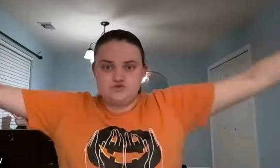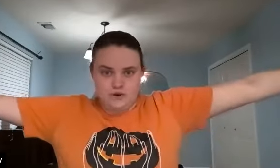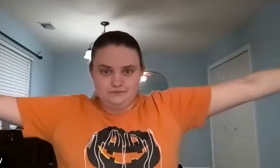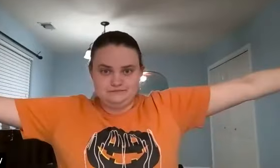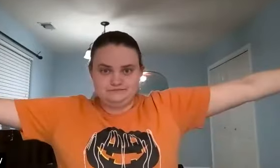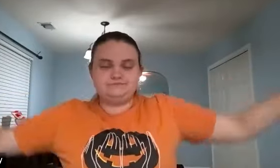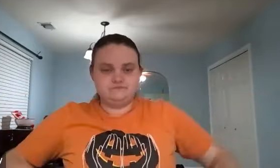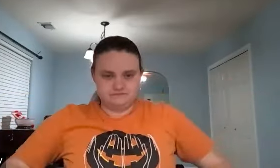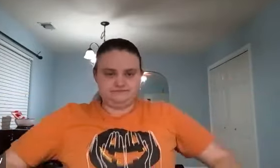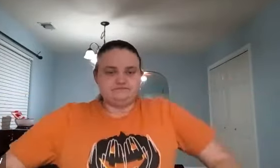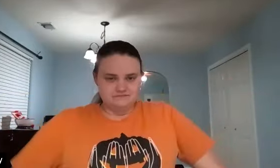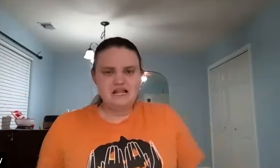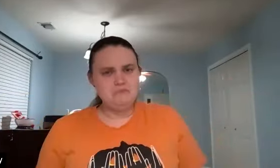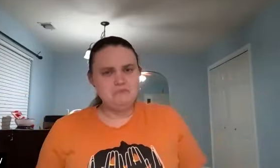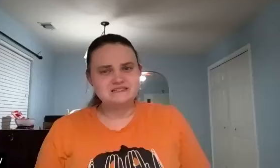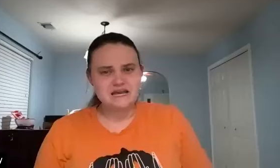Scarecrow. And most of the time,